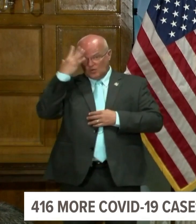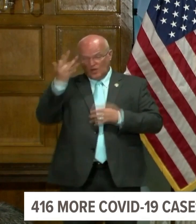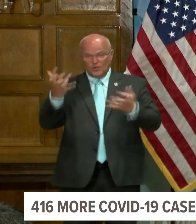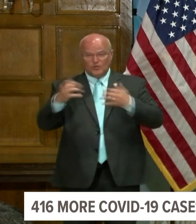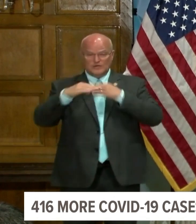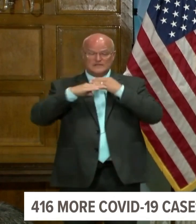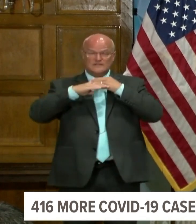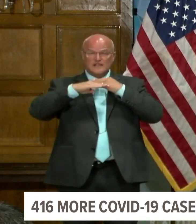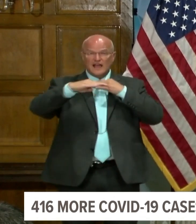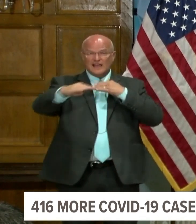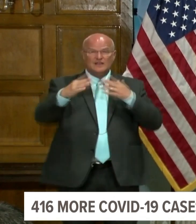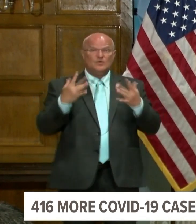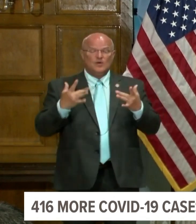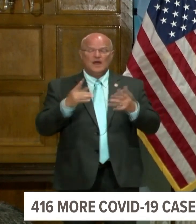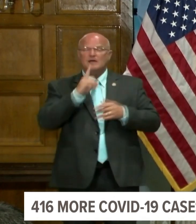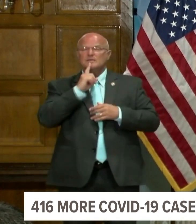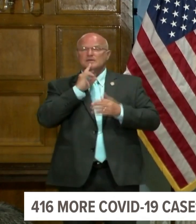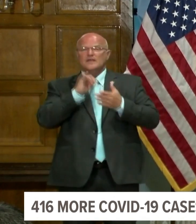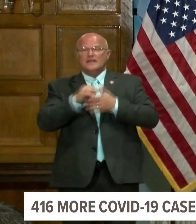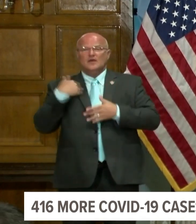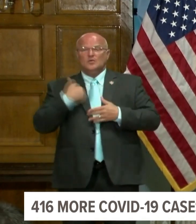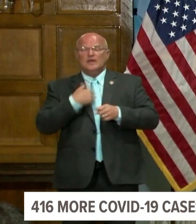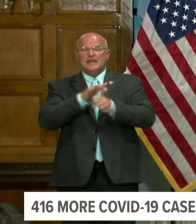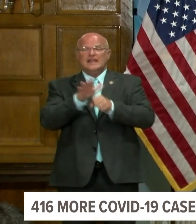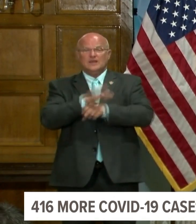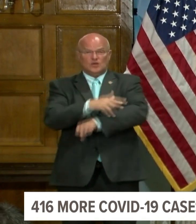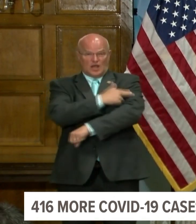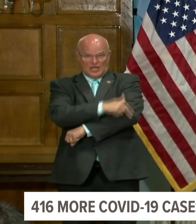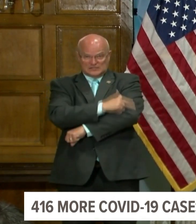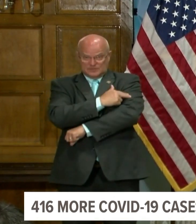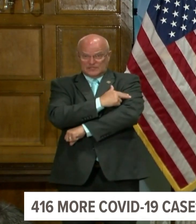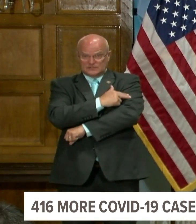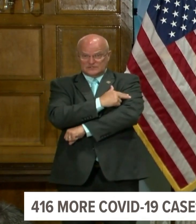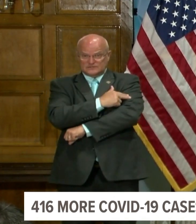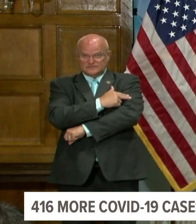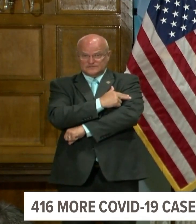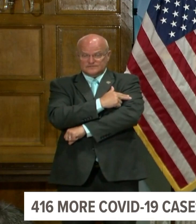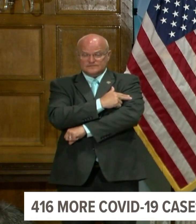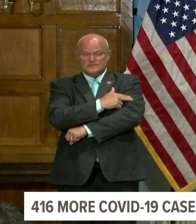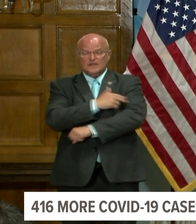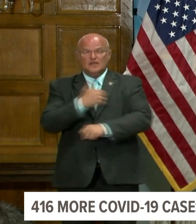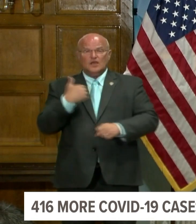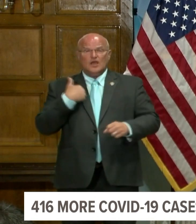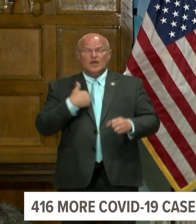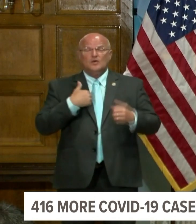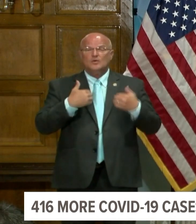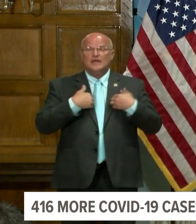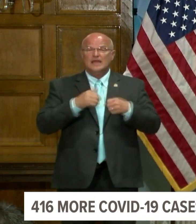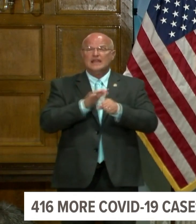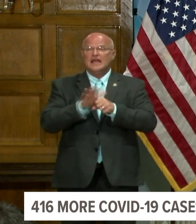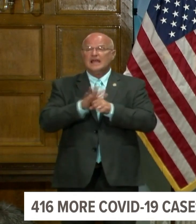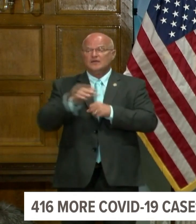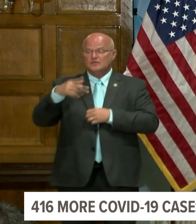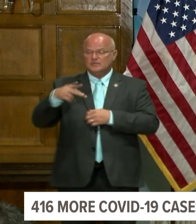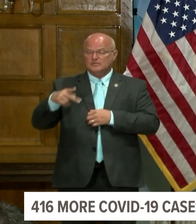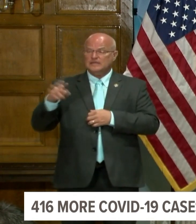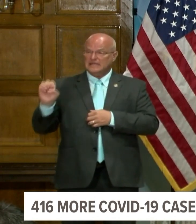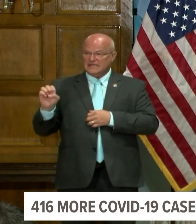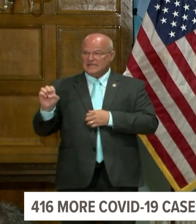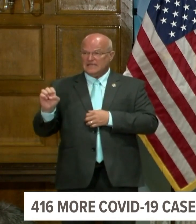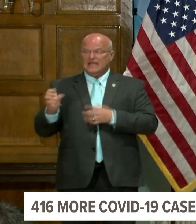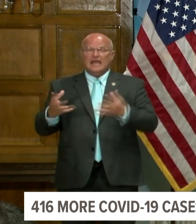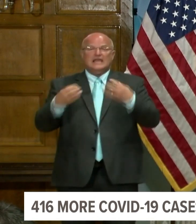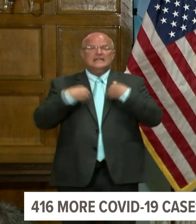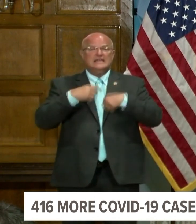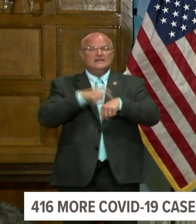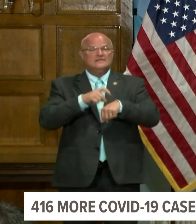we wanted to flatten the curve was to make sure that we had adequate hospital space and that we had adequate PPE, and to